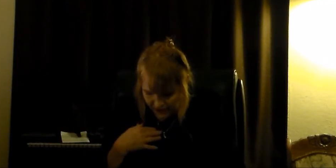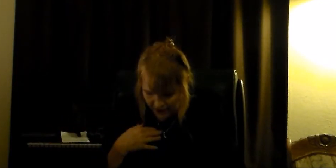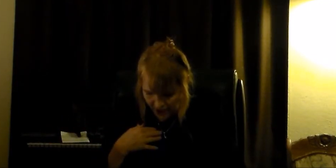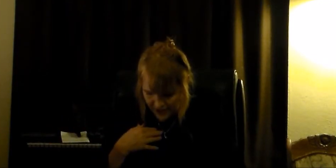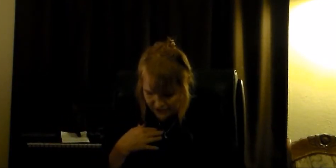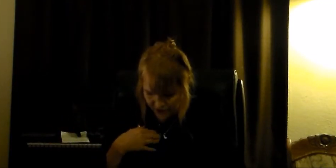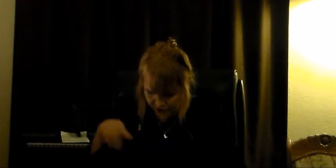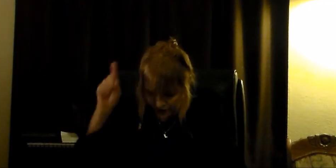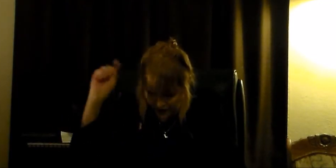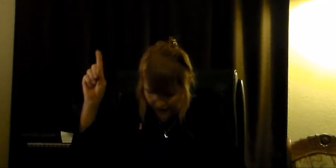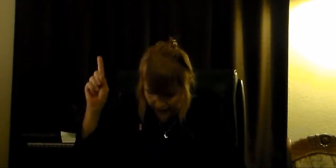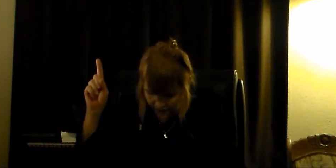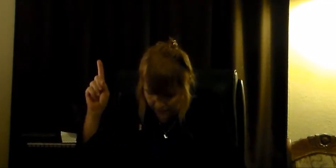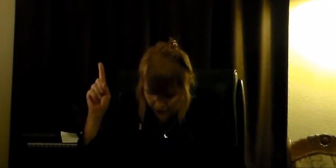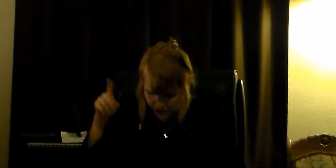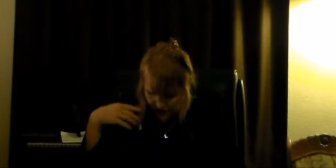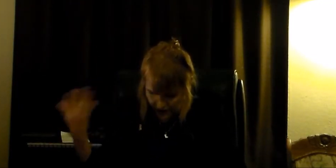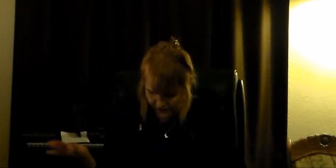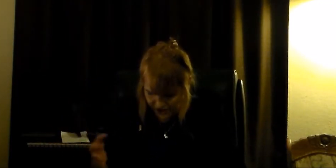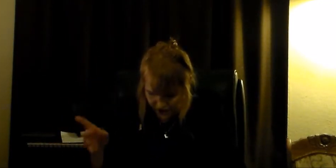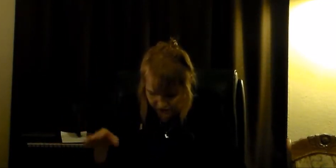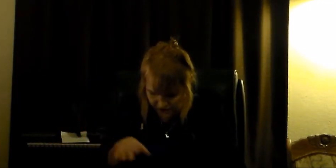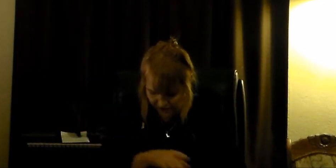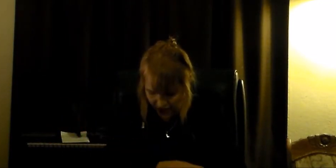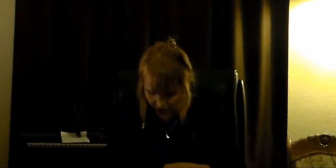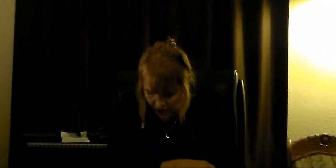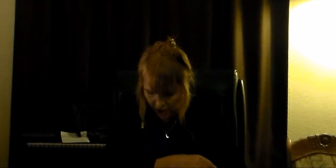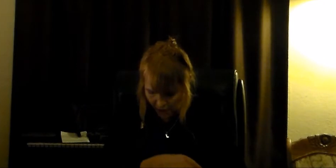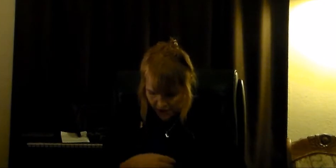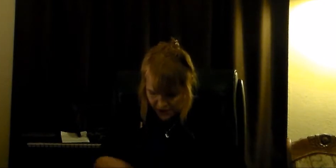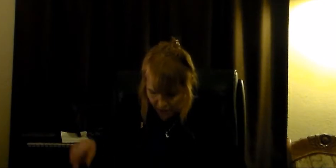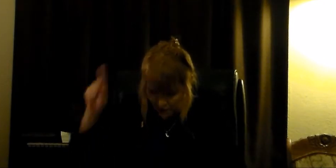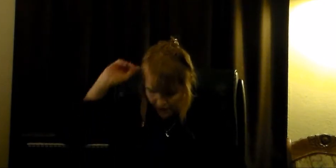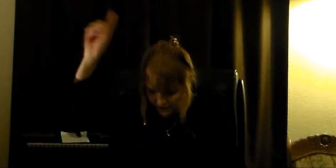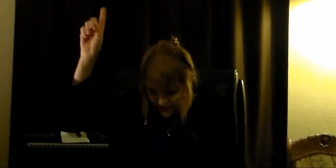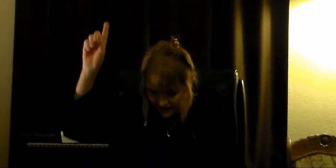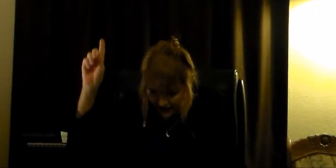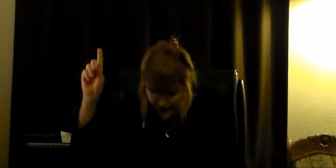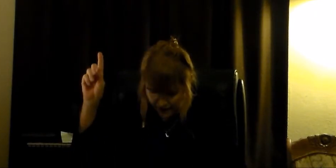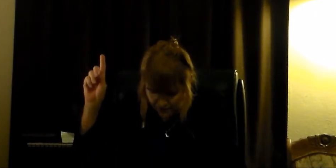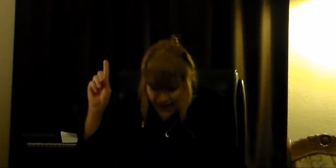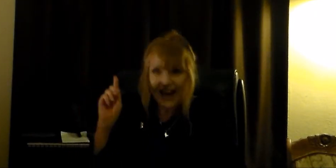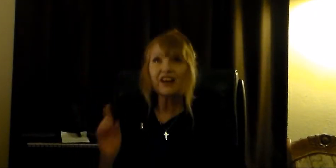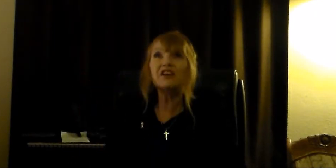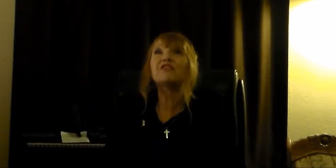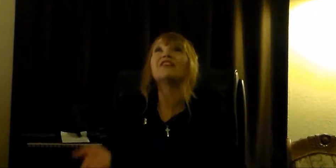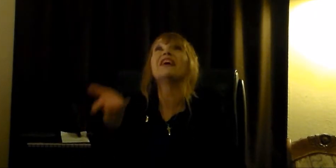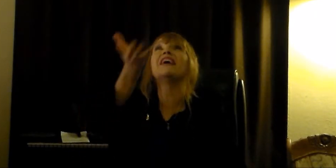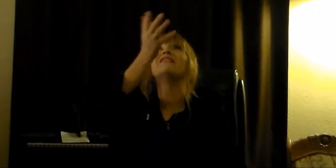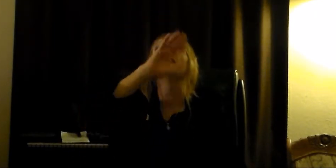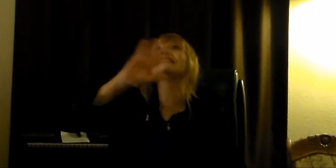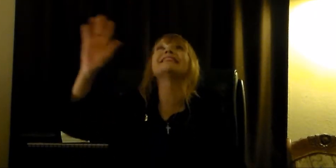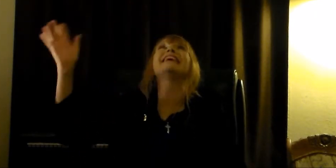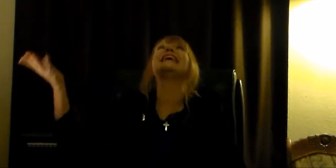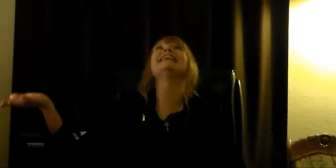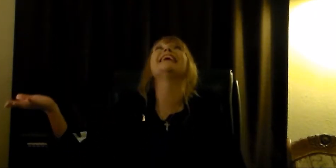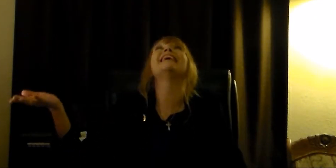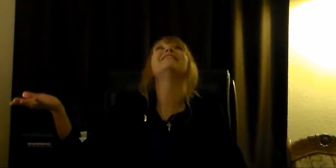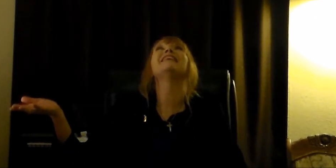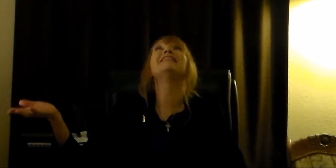Live our lives for and through him, to love and serve and follow, so we will live with him and live forever in his kingdom.